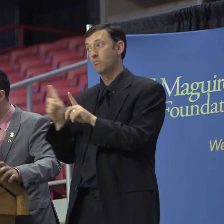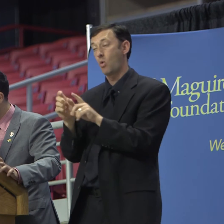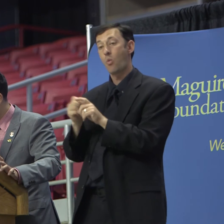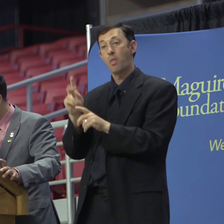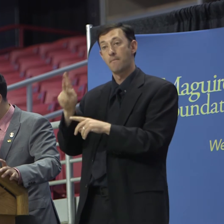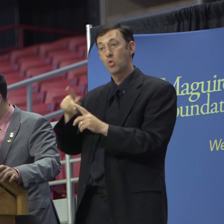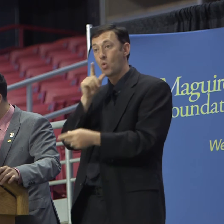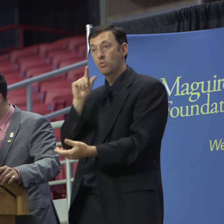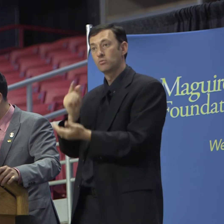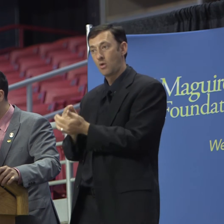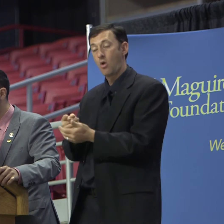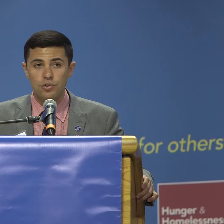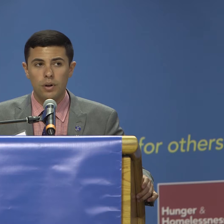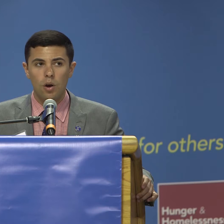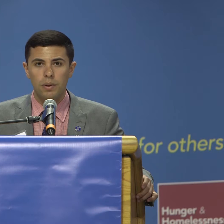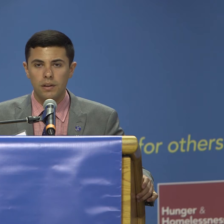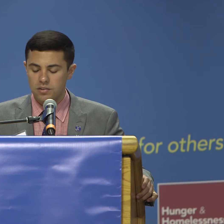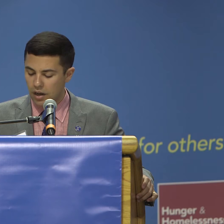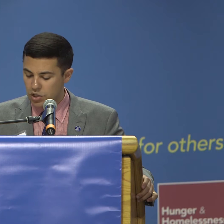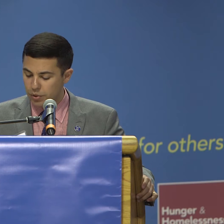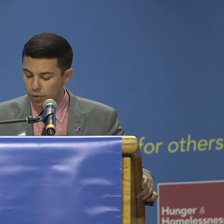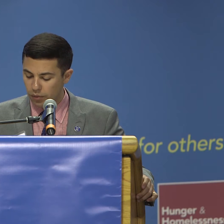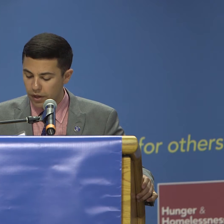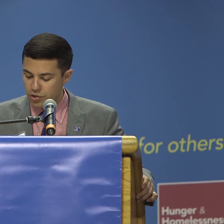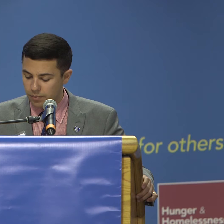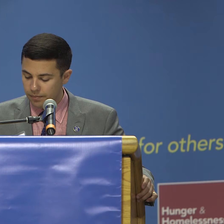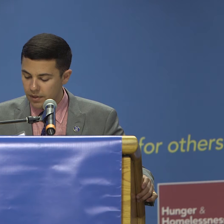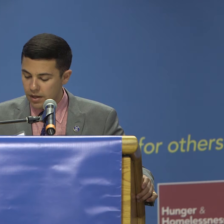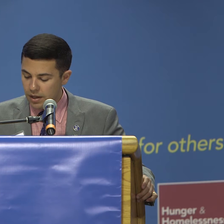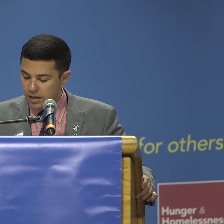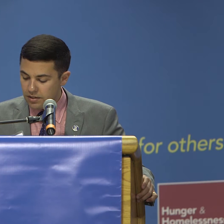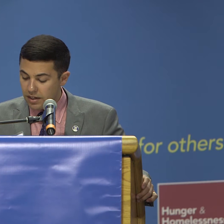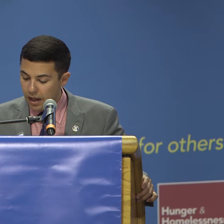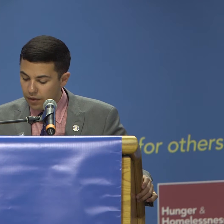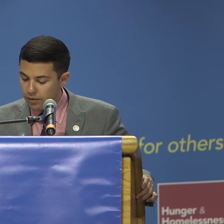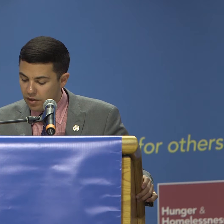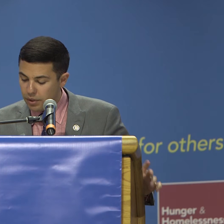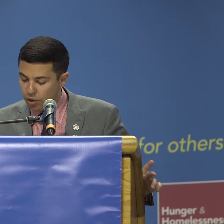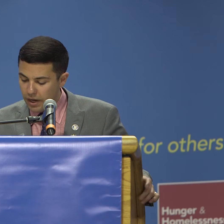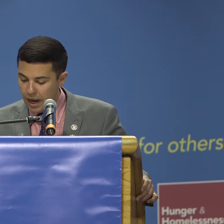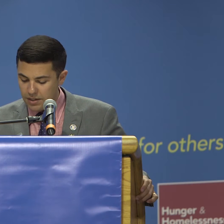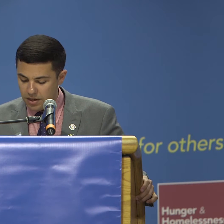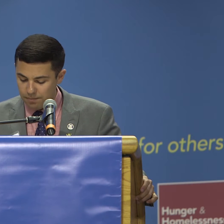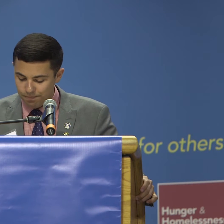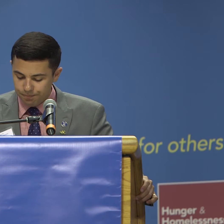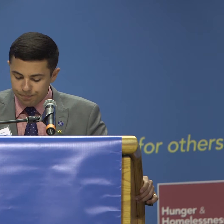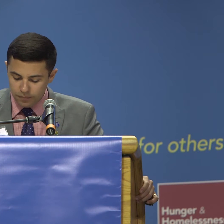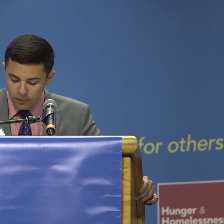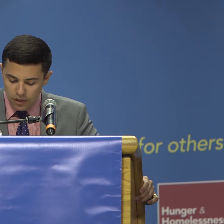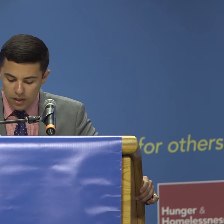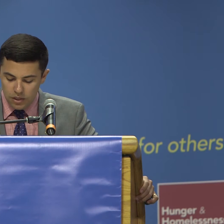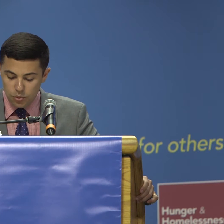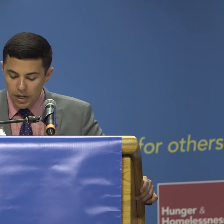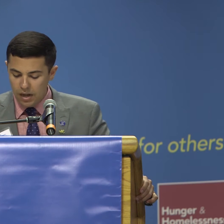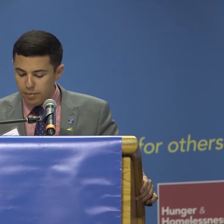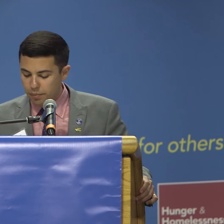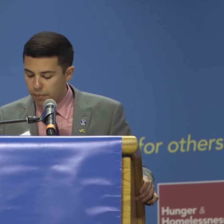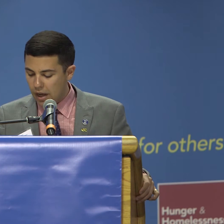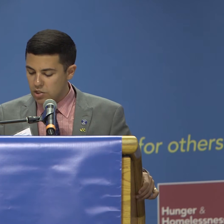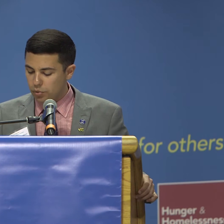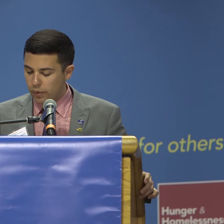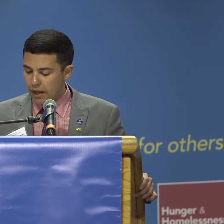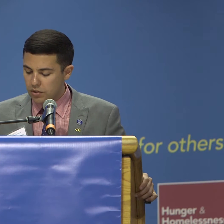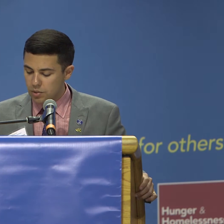been greatly beneficial in helping this entrepreneurial venture. Together, they've been a great asset. This would not have